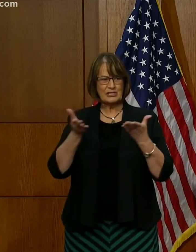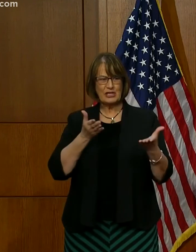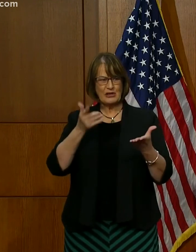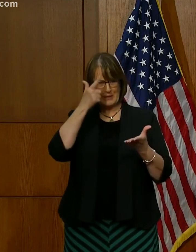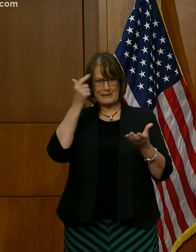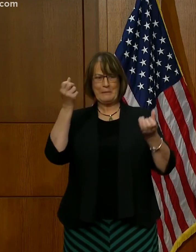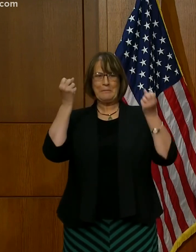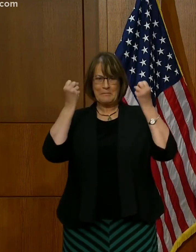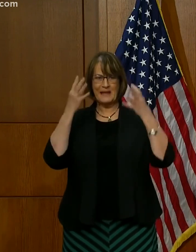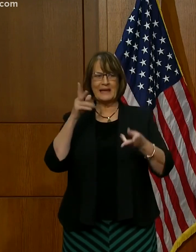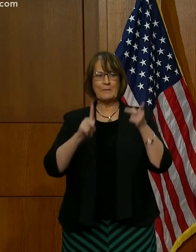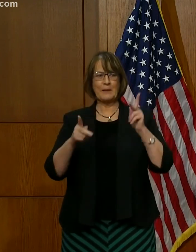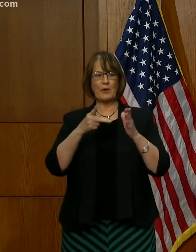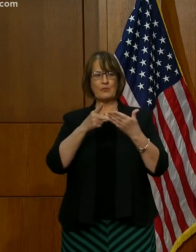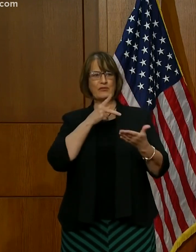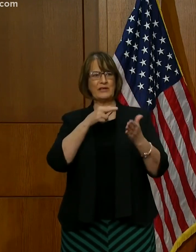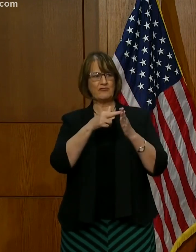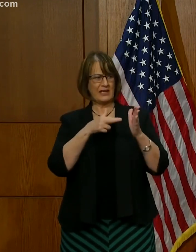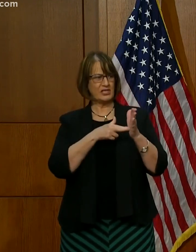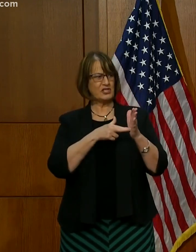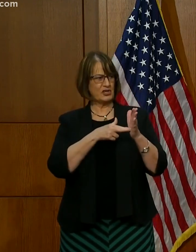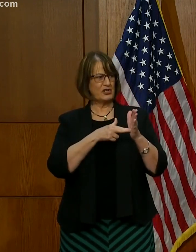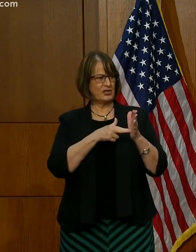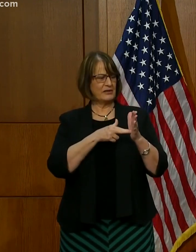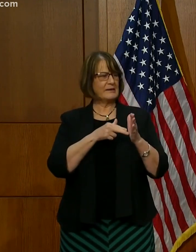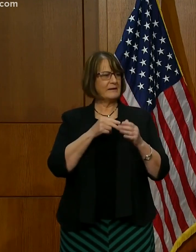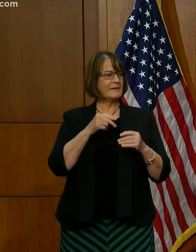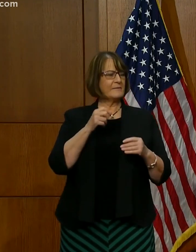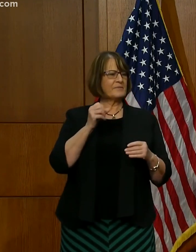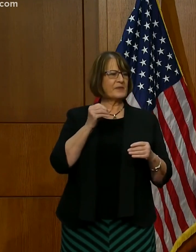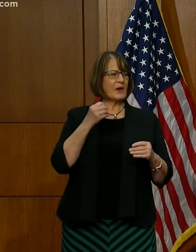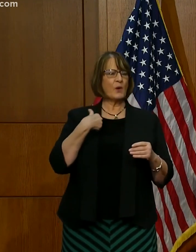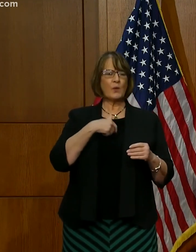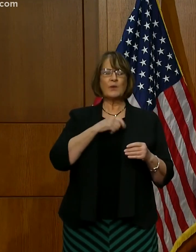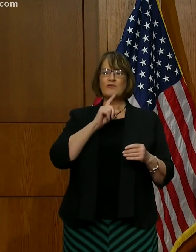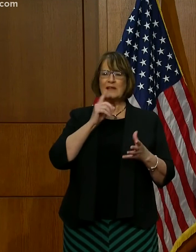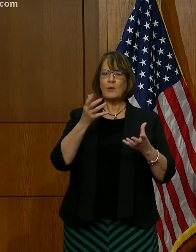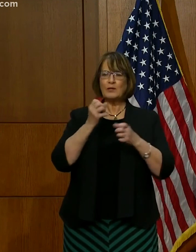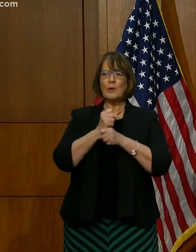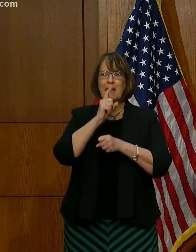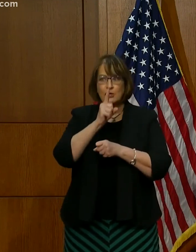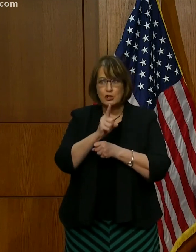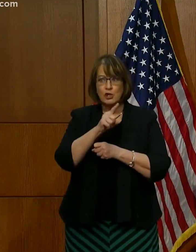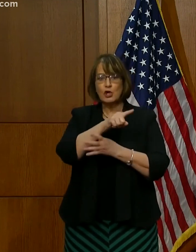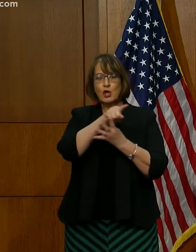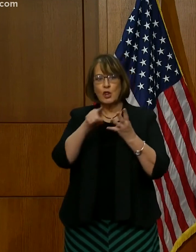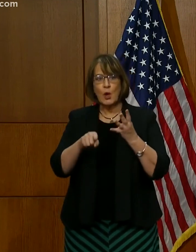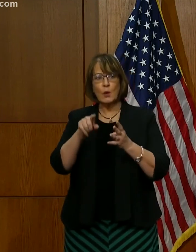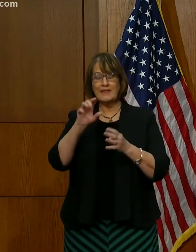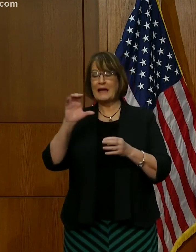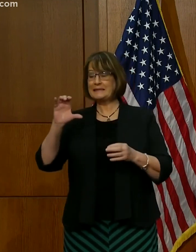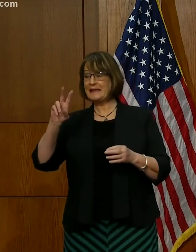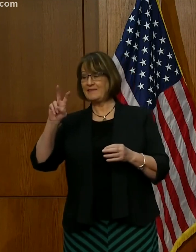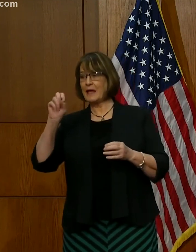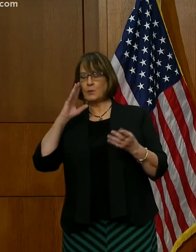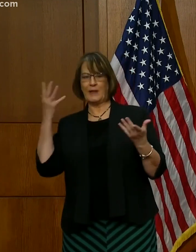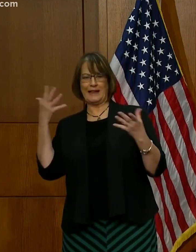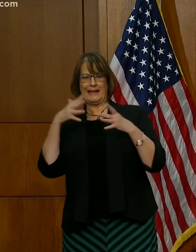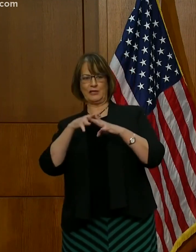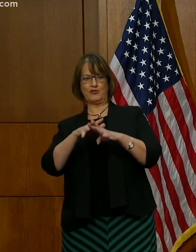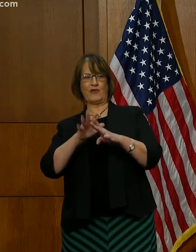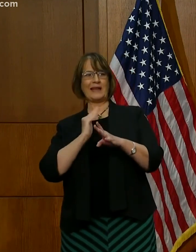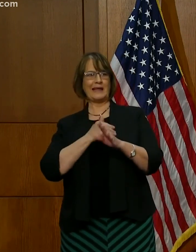pre-registered through health departments and through other sources. And so what we really want to do is ensure that CVS can integrate into